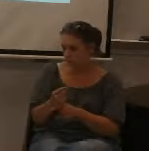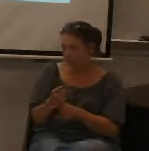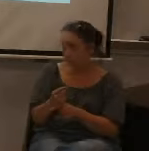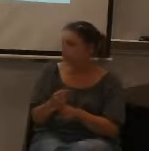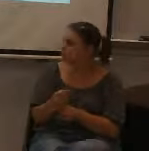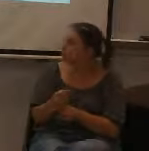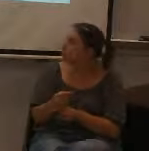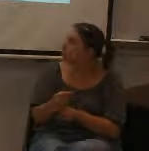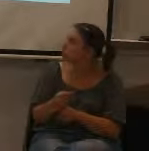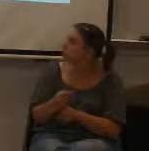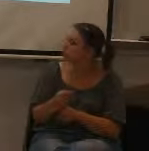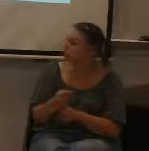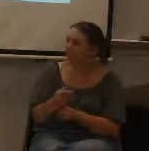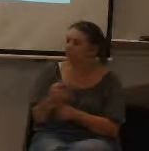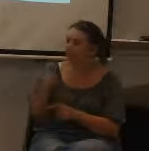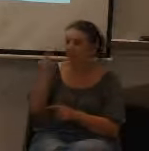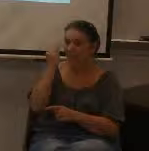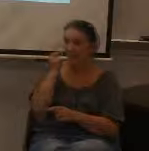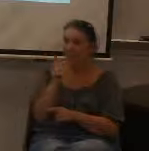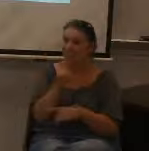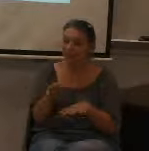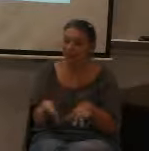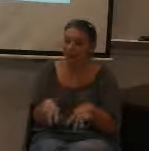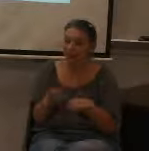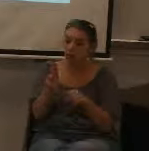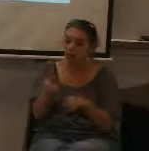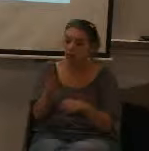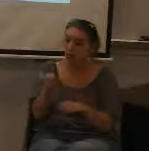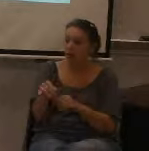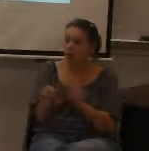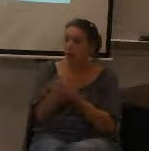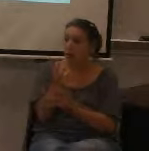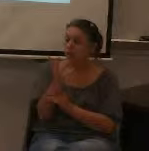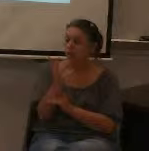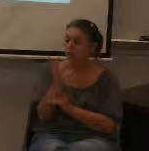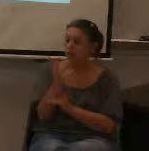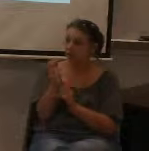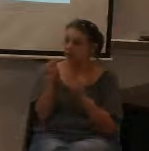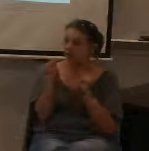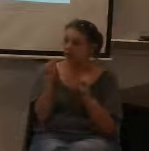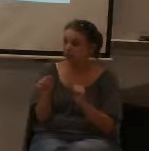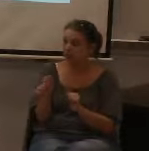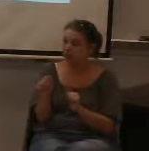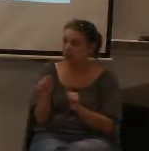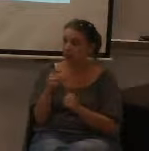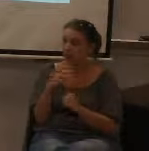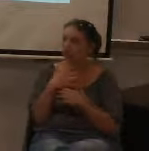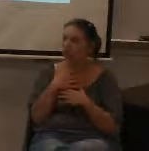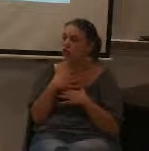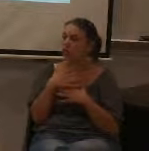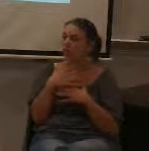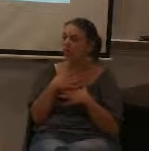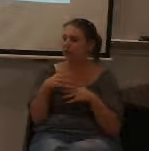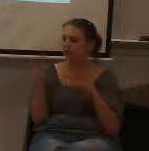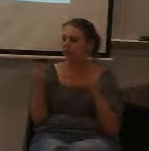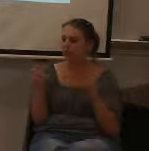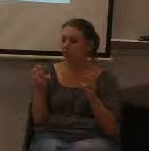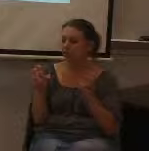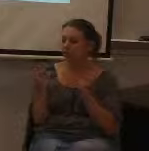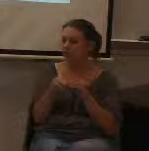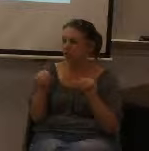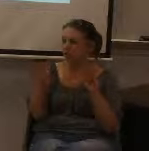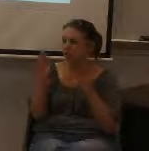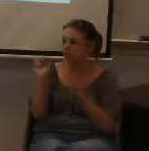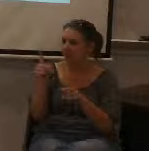And if it is taken up by plants, it can be transpired back to the atmosphere.